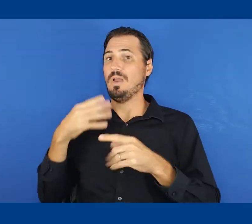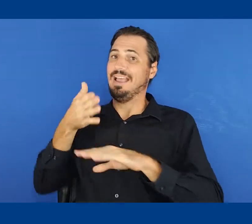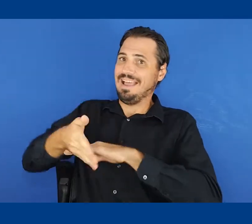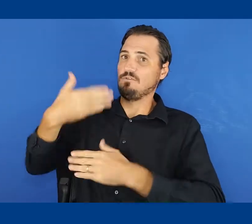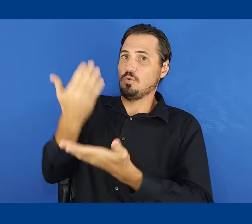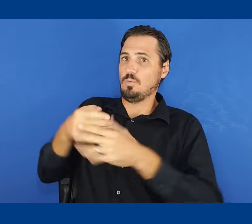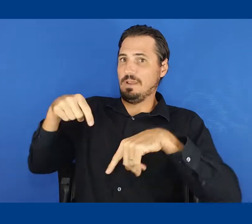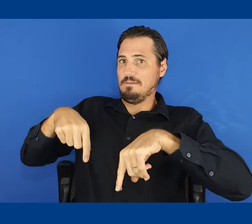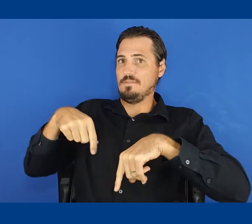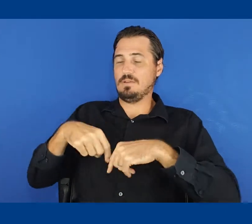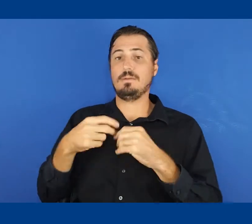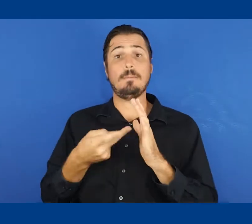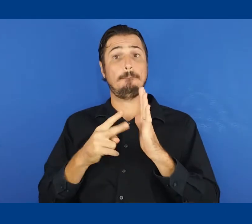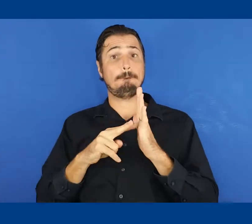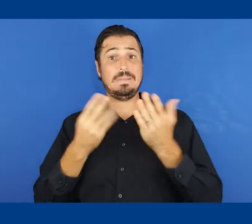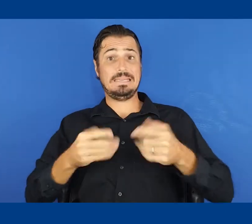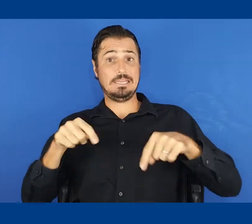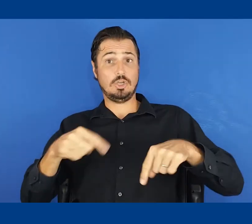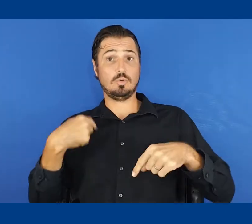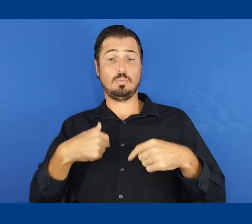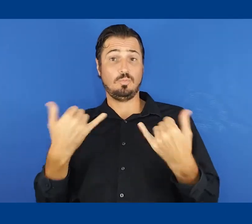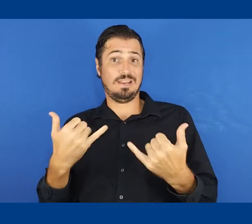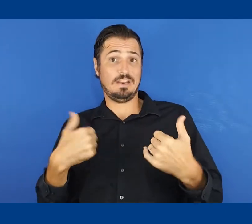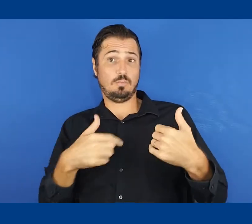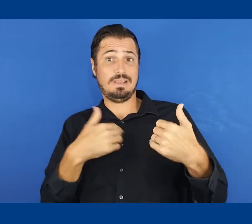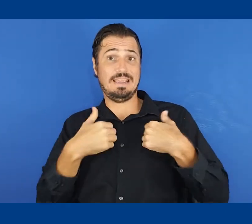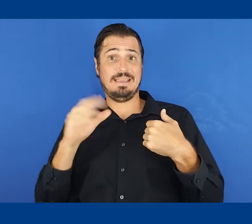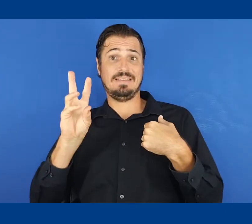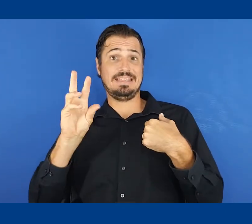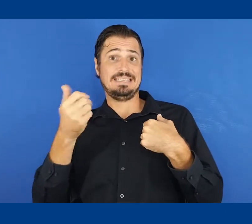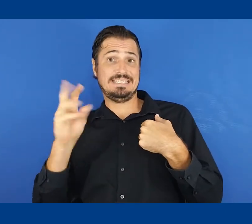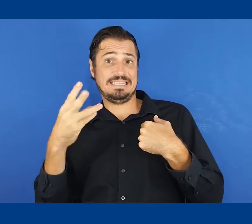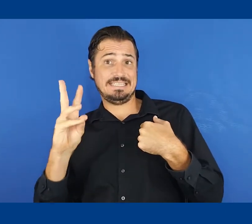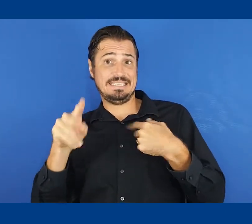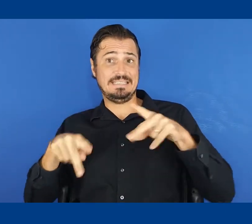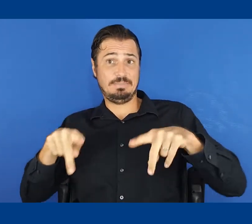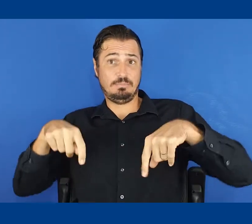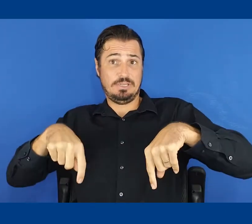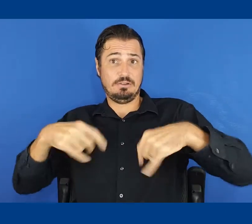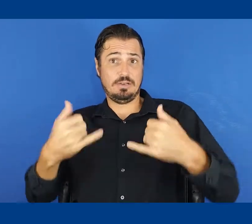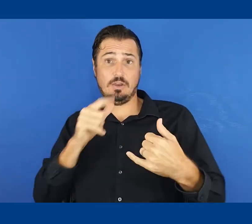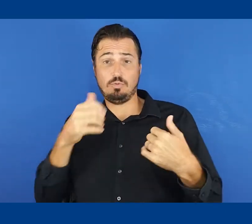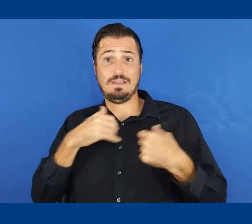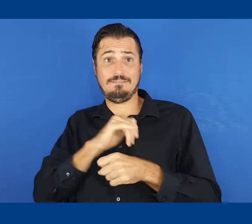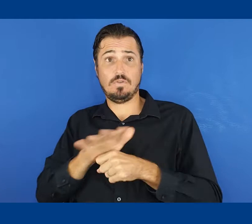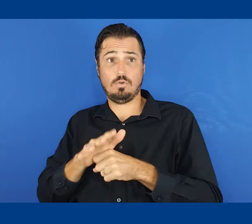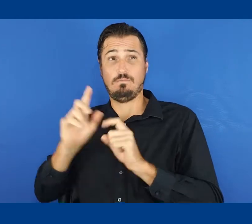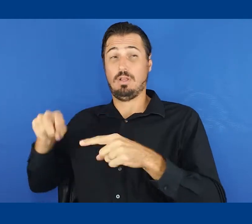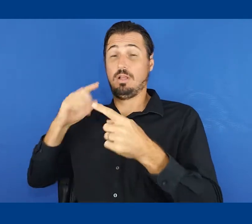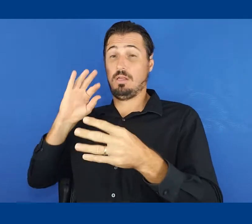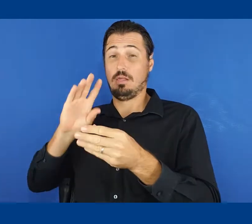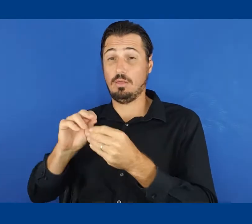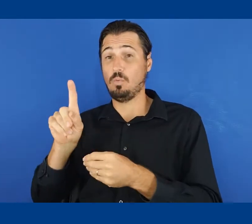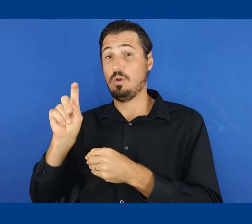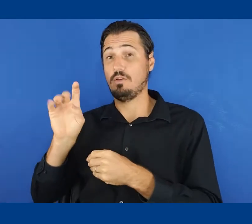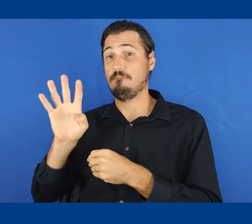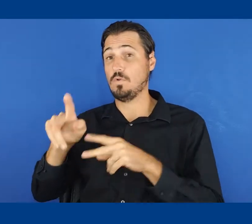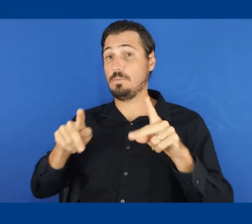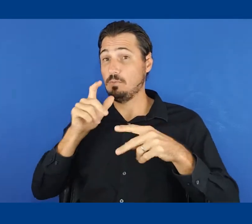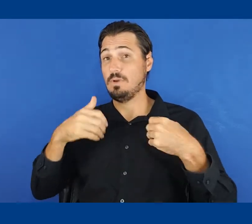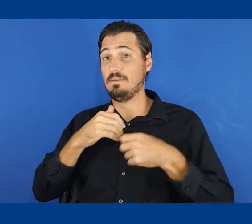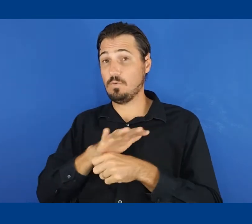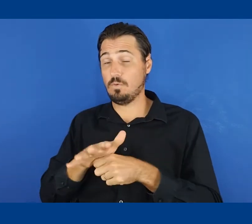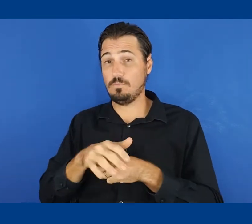our number of active cases to 16 with 104 cumulative cases. Kauai's cumulative case count